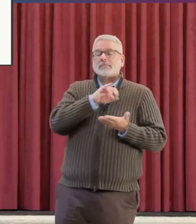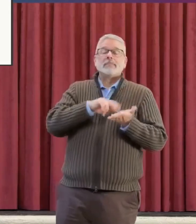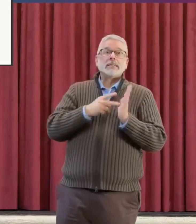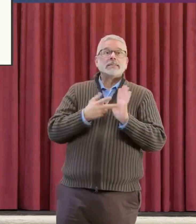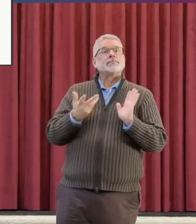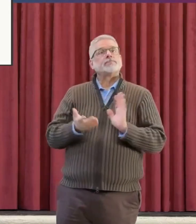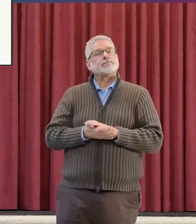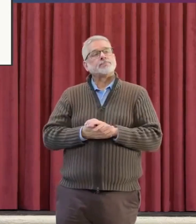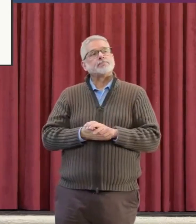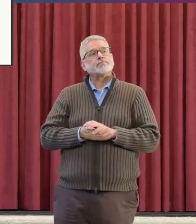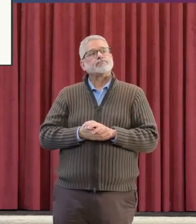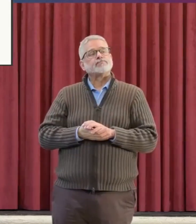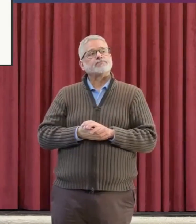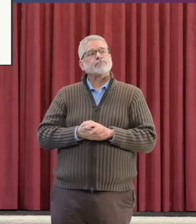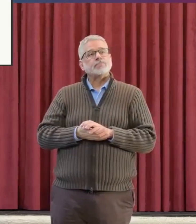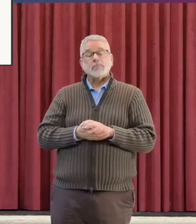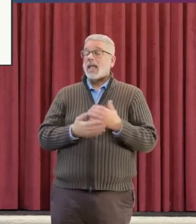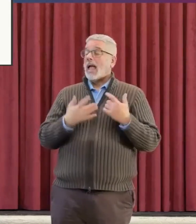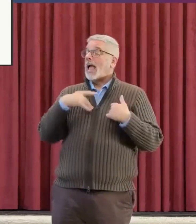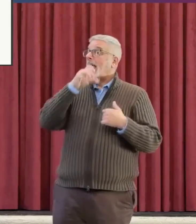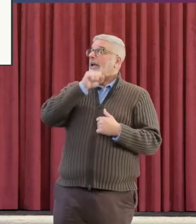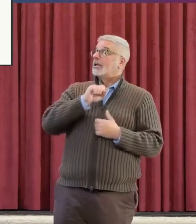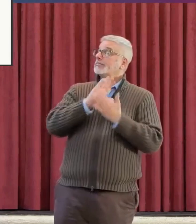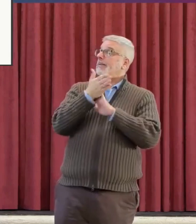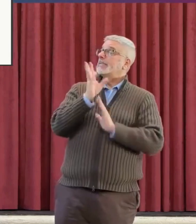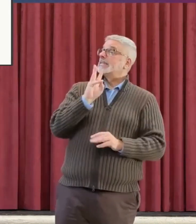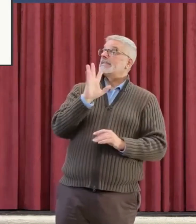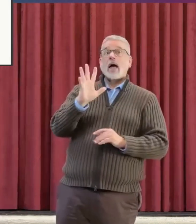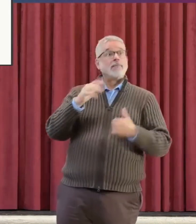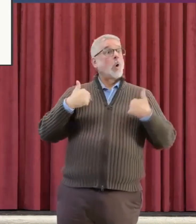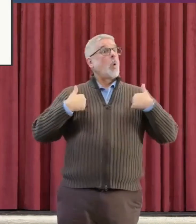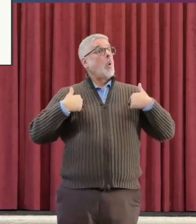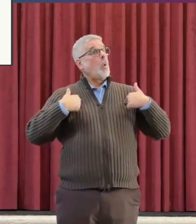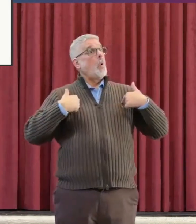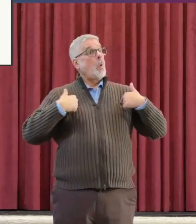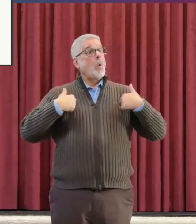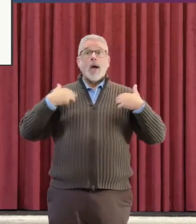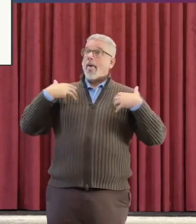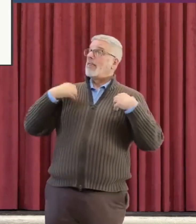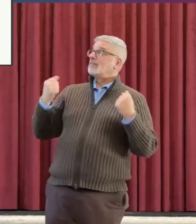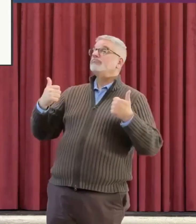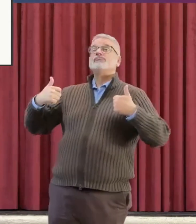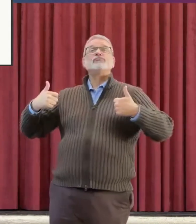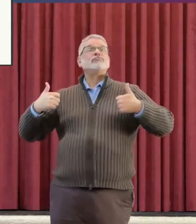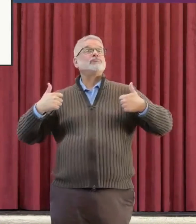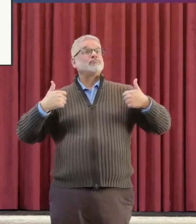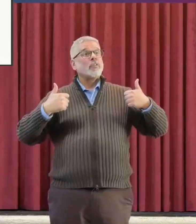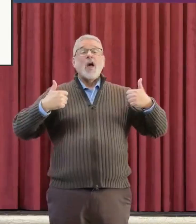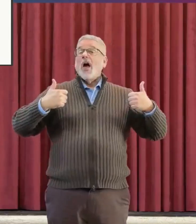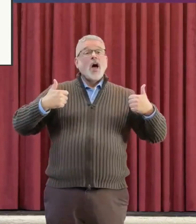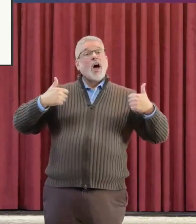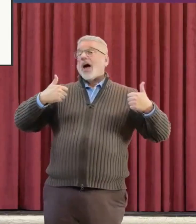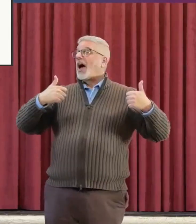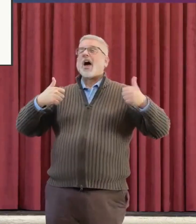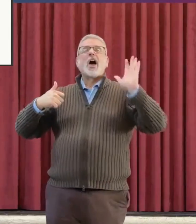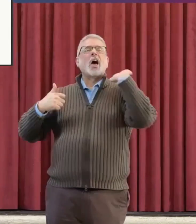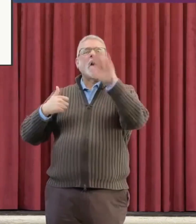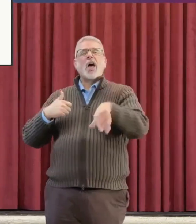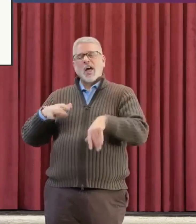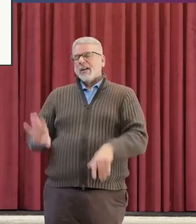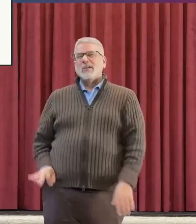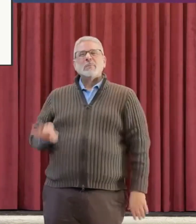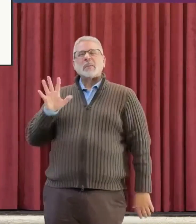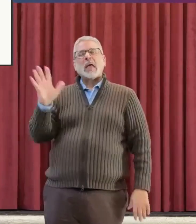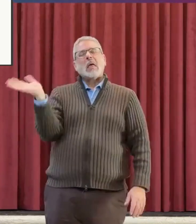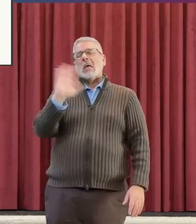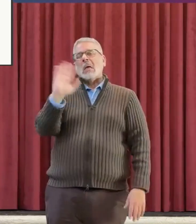means is, so like say, at age 65, you are healthy, and you thought, oh, I don't want to pay for this premium.